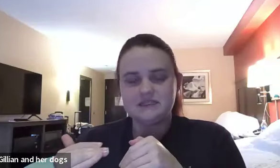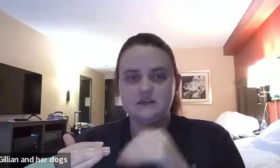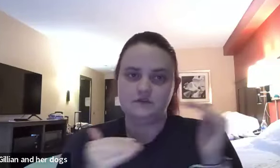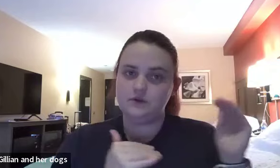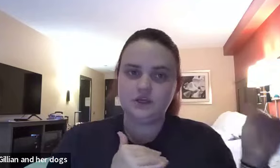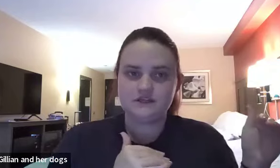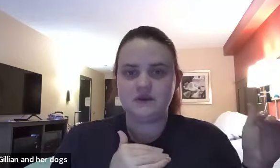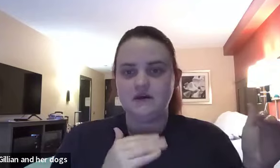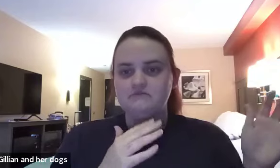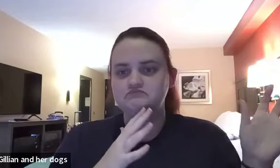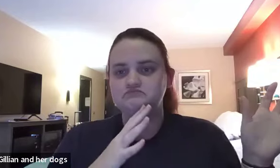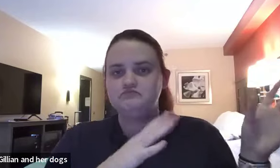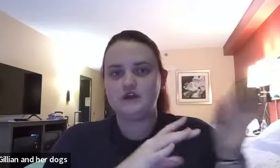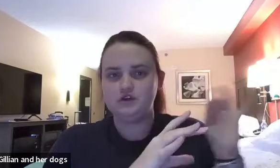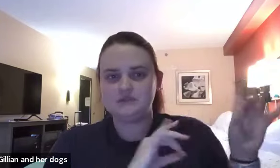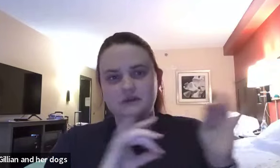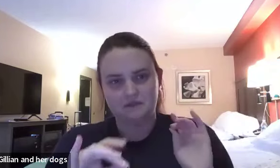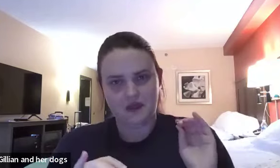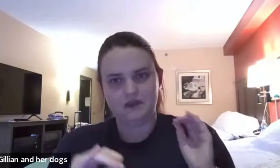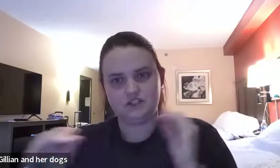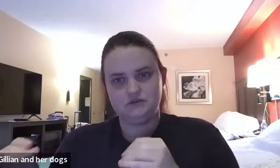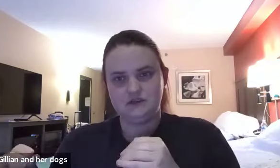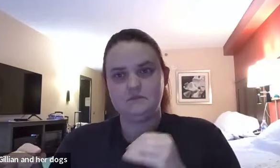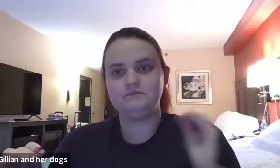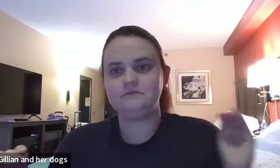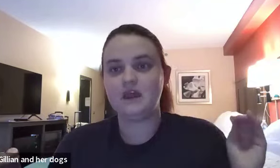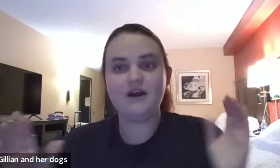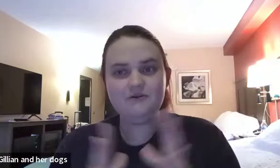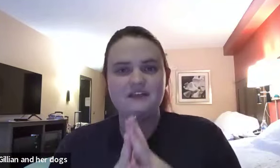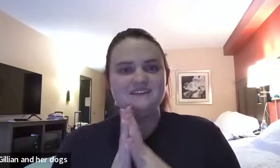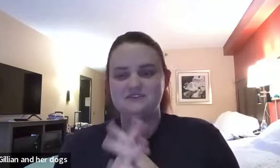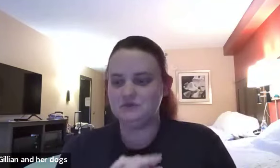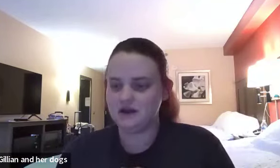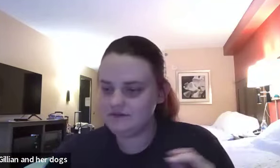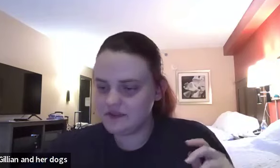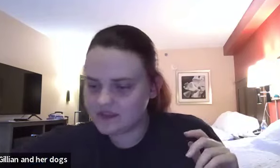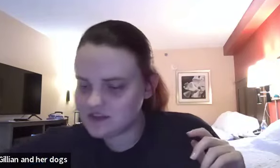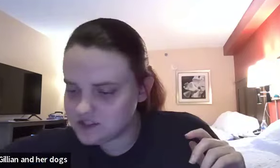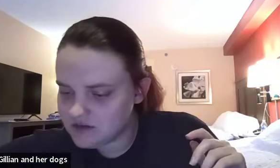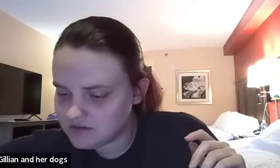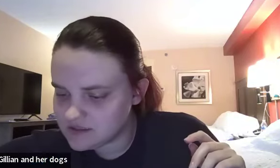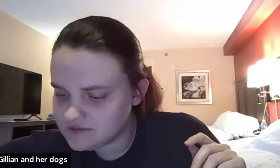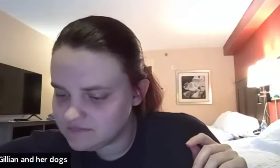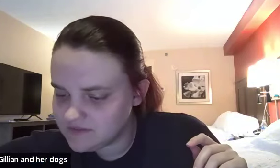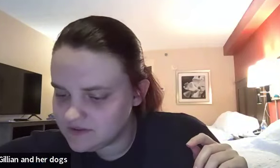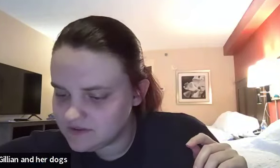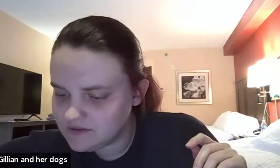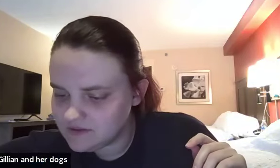see or you're curious about, rather you guys picking that and choosing them. Oh, that's a good one. I don't even think that's actually on our list.